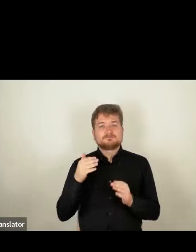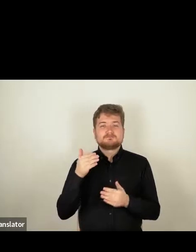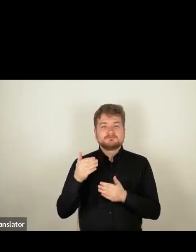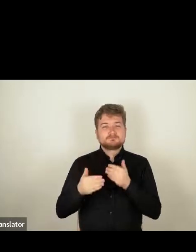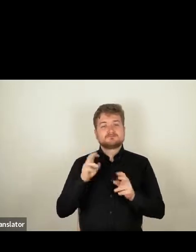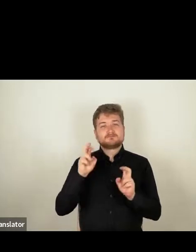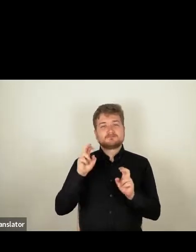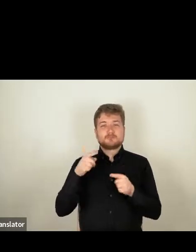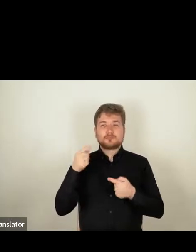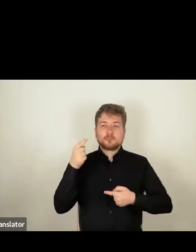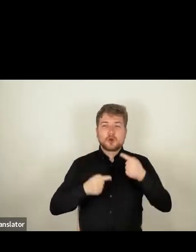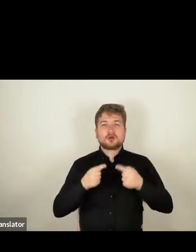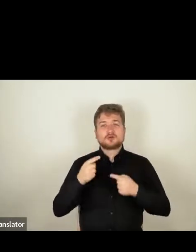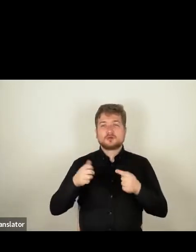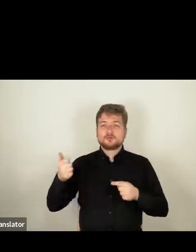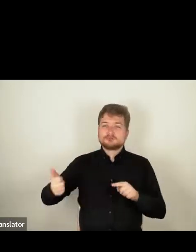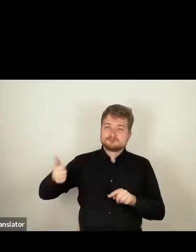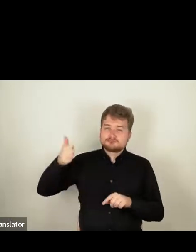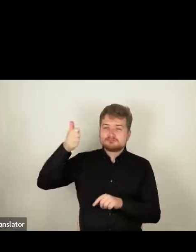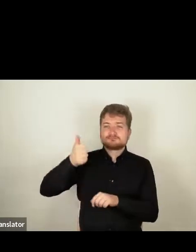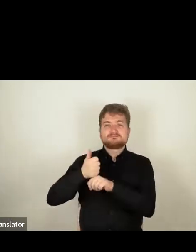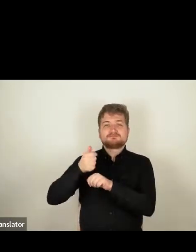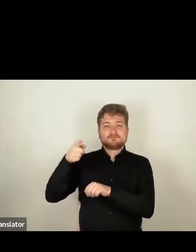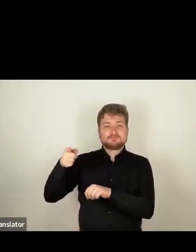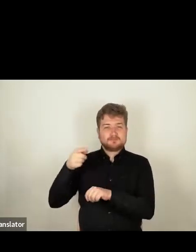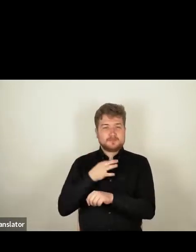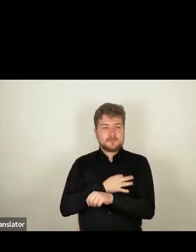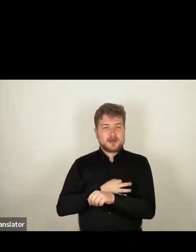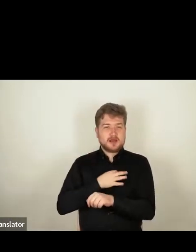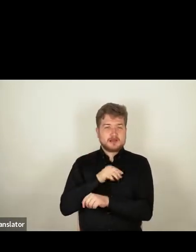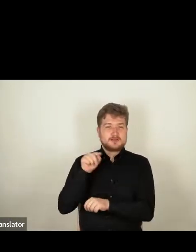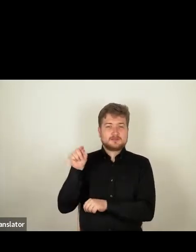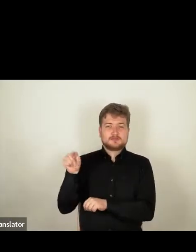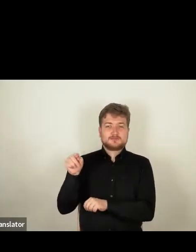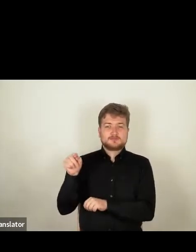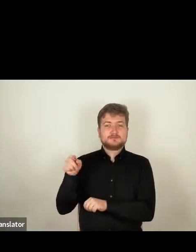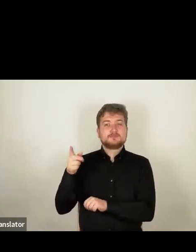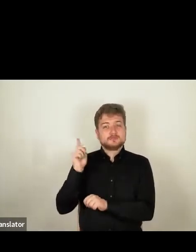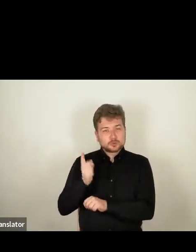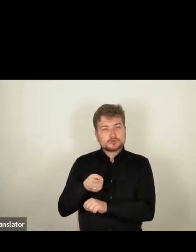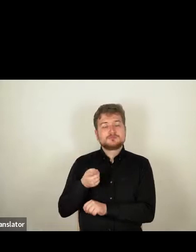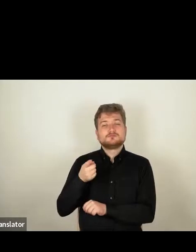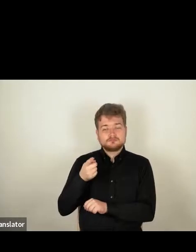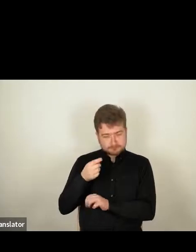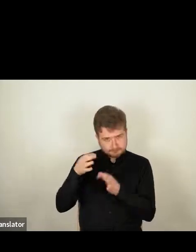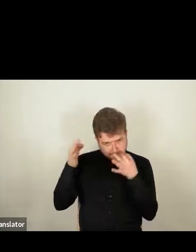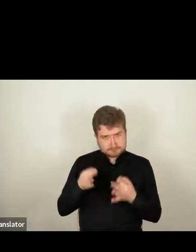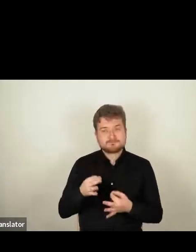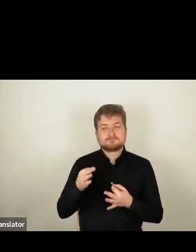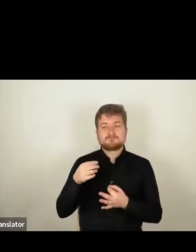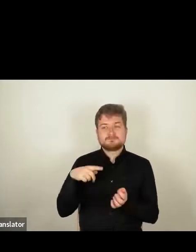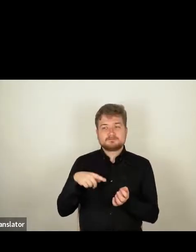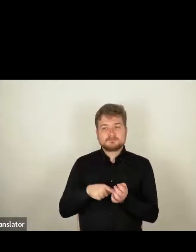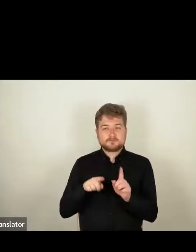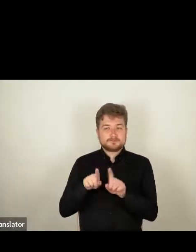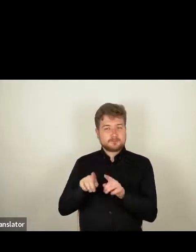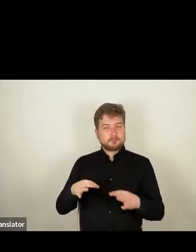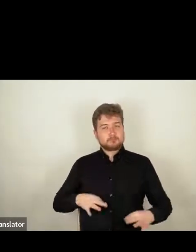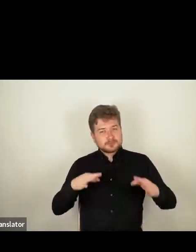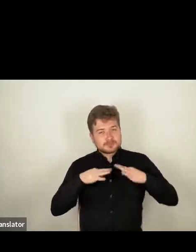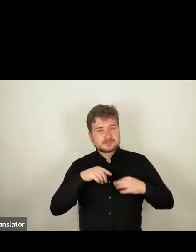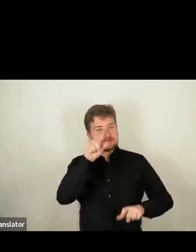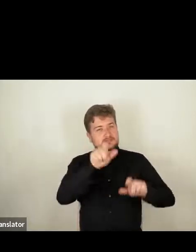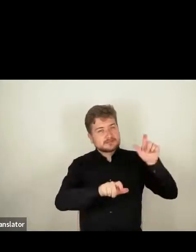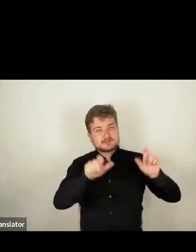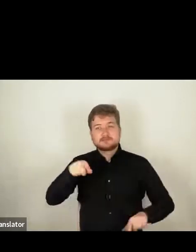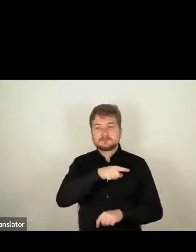leaders of political parties. It must start with the decision makers and the cabinet ministers in political parties to move